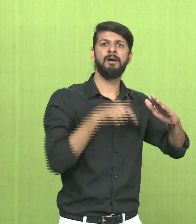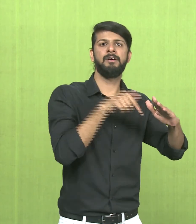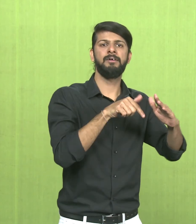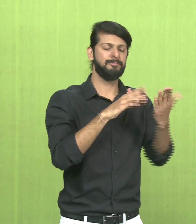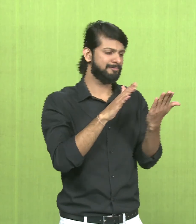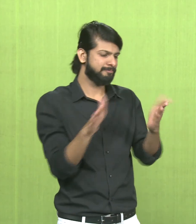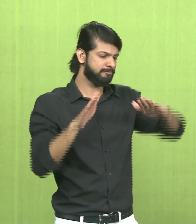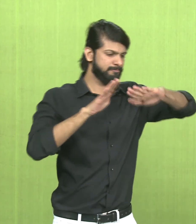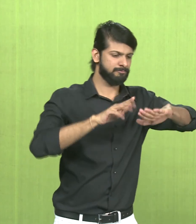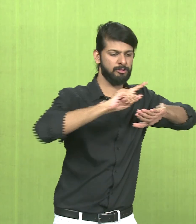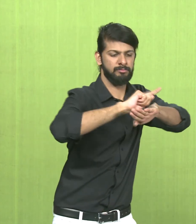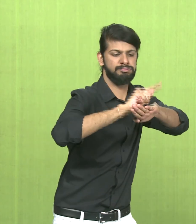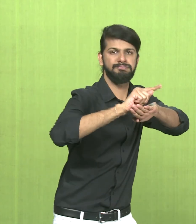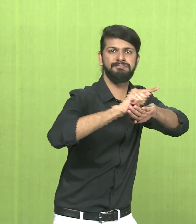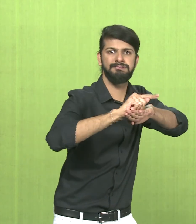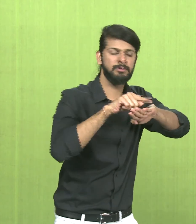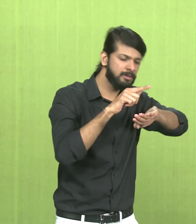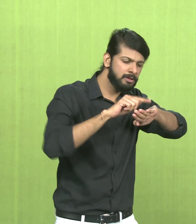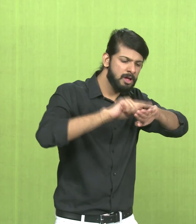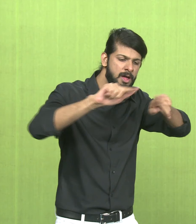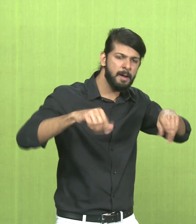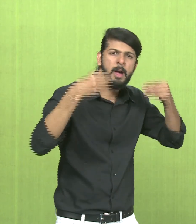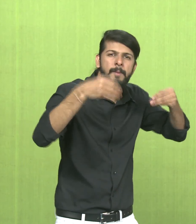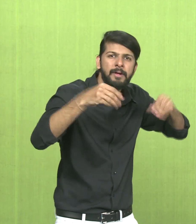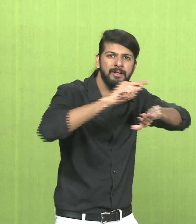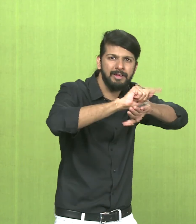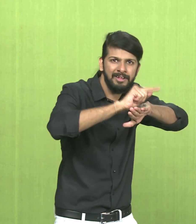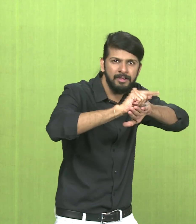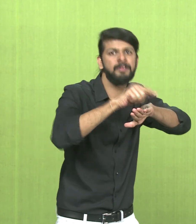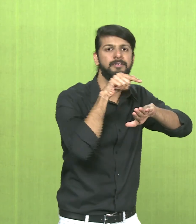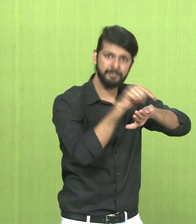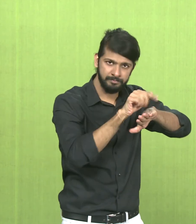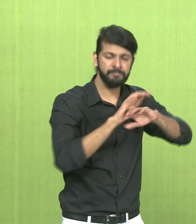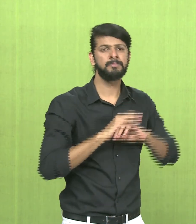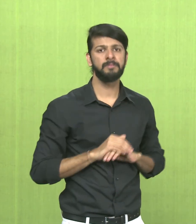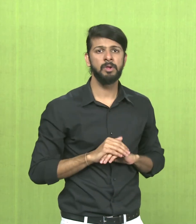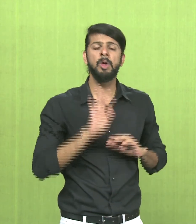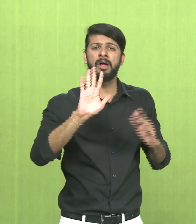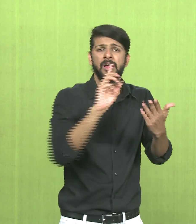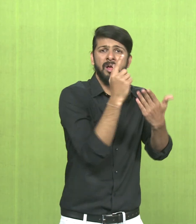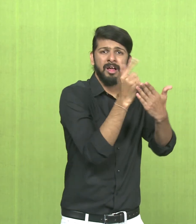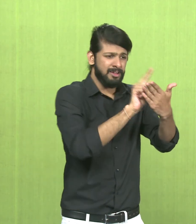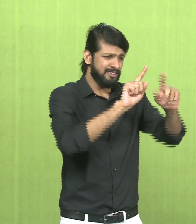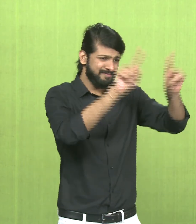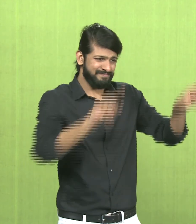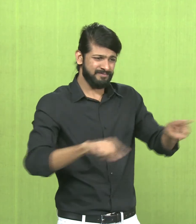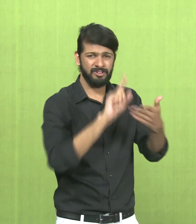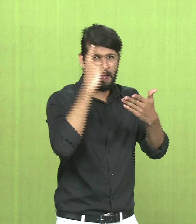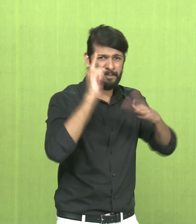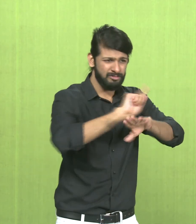deface the drawing. So, how to protect the artwork? You keep your hand a little above the surface, and once the drawing